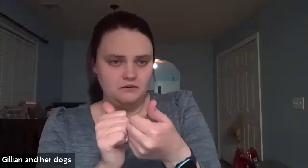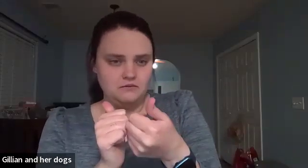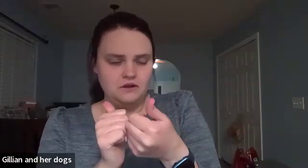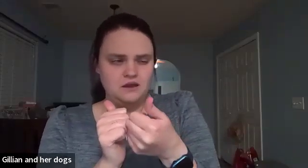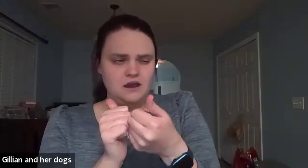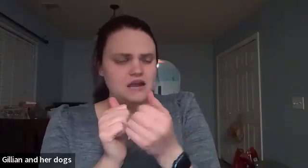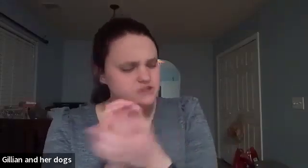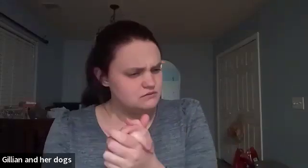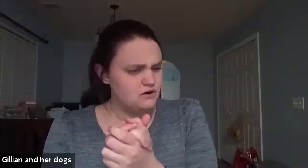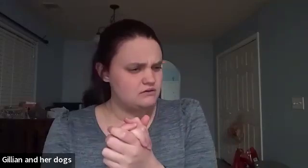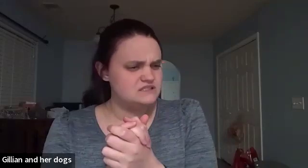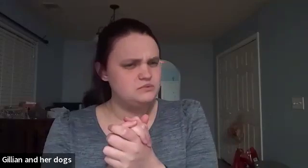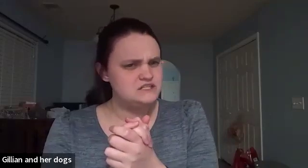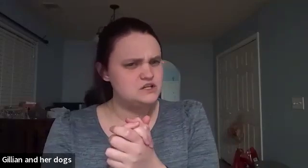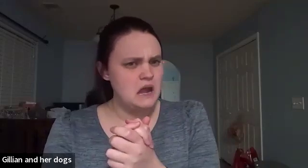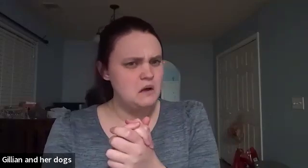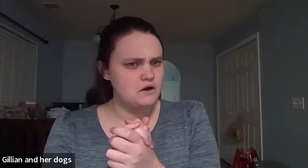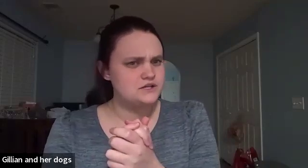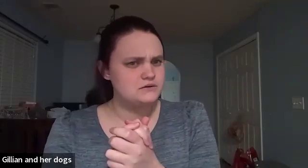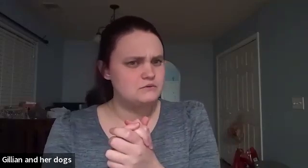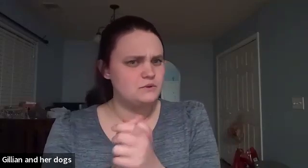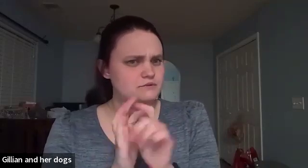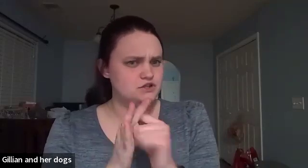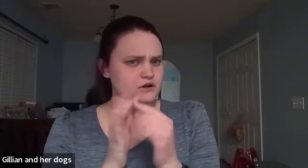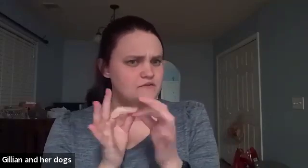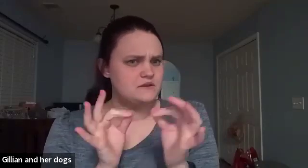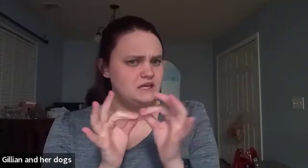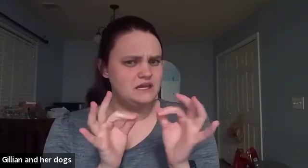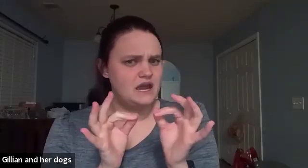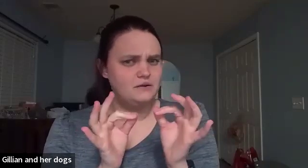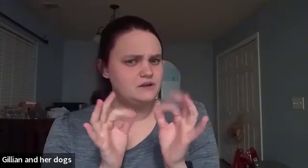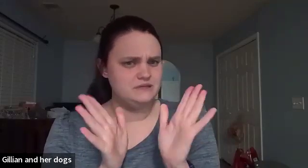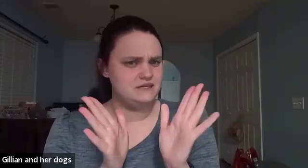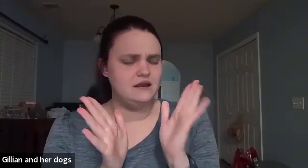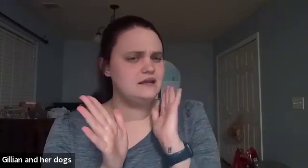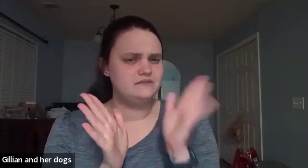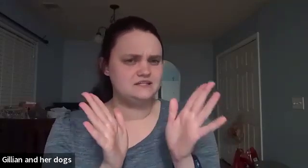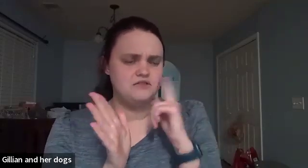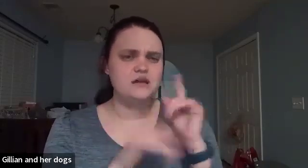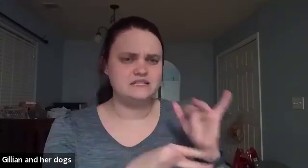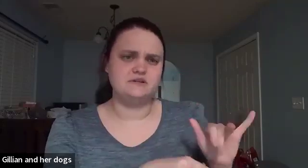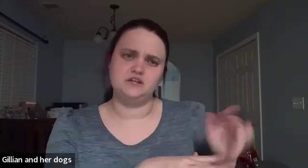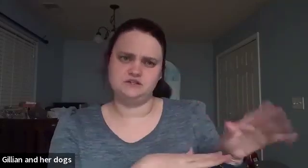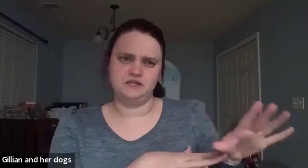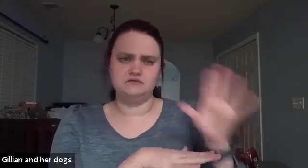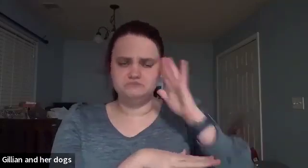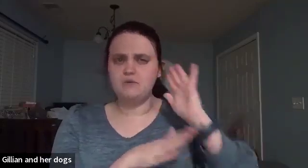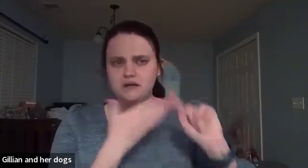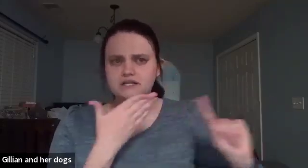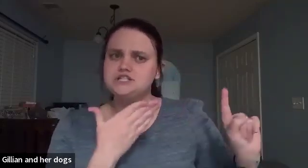How. I don't recall, did we do how are you when we were starting off in the beginning? I don't think we did. I didn't think so. I thought it typically goes in here, but I wanted to